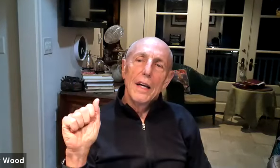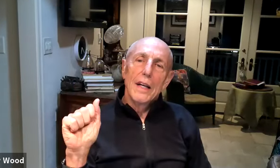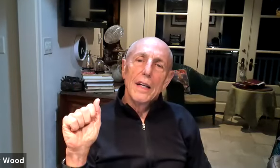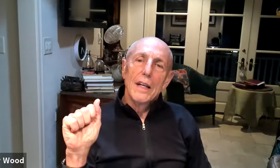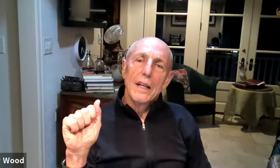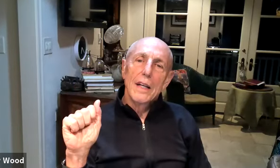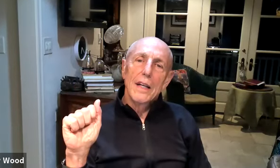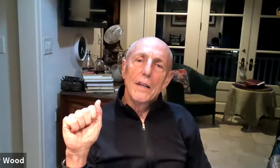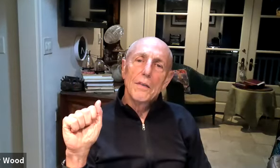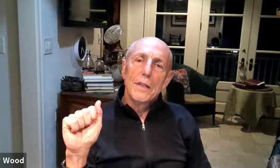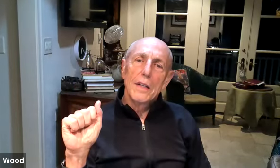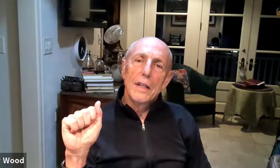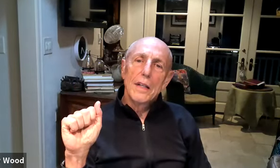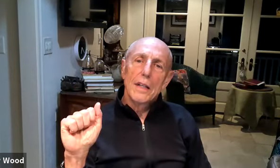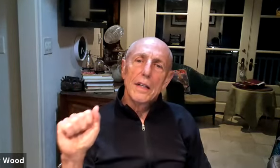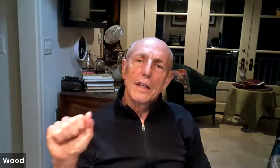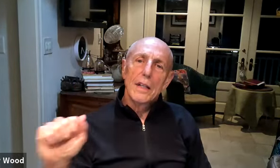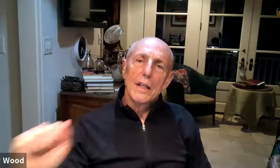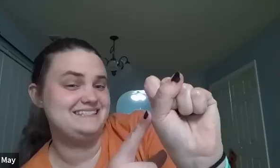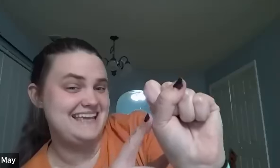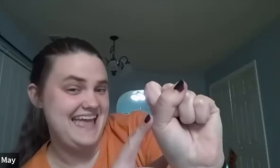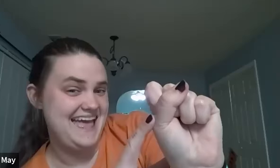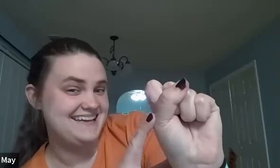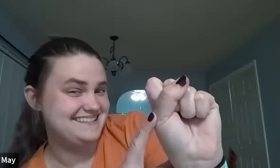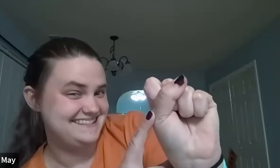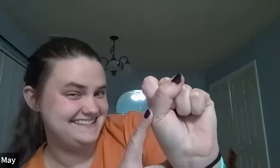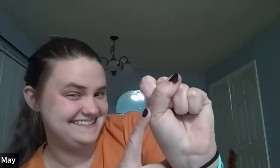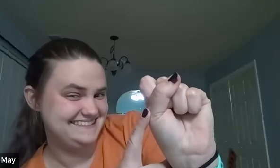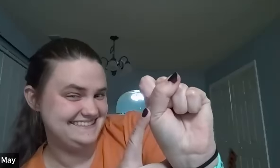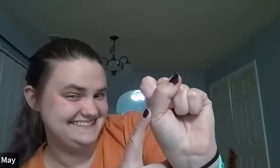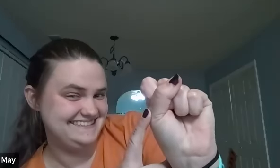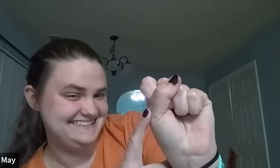A-O-D-A. A-O-D-A. Oh, so it's S.